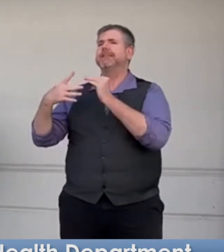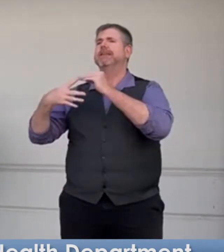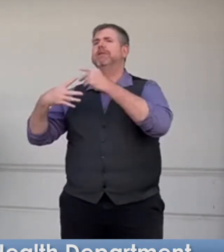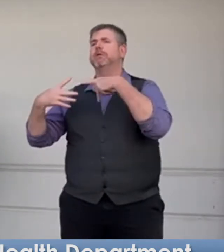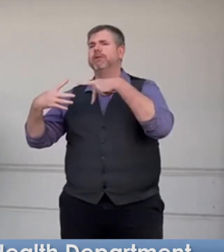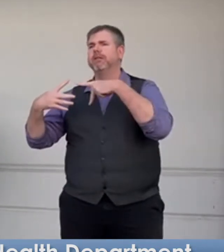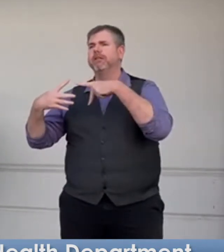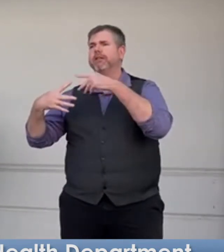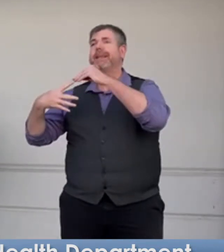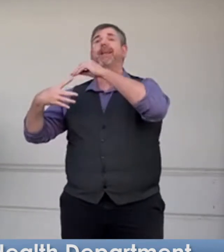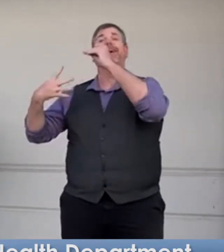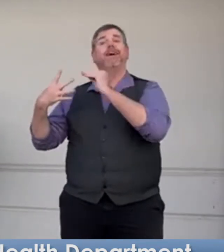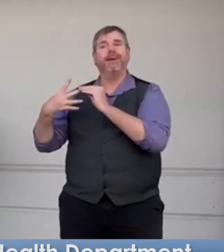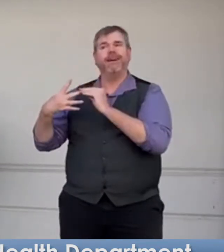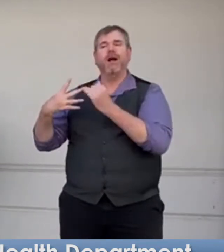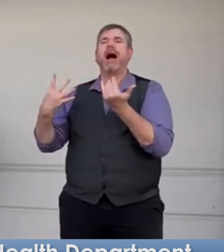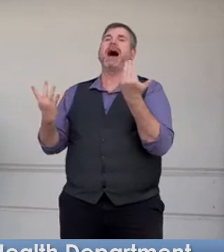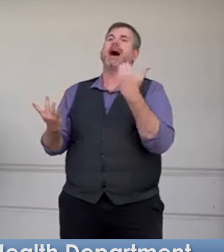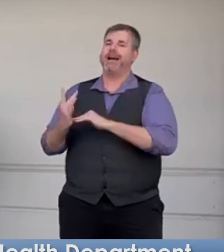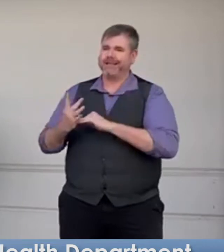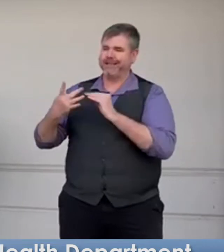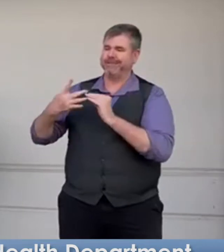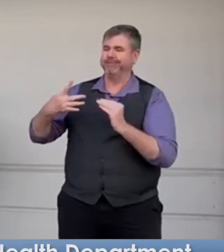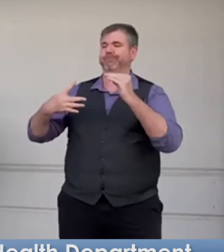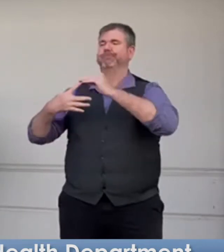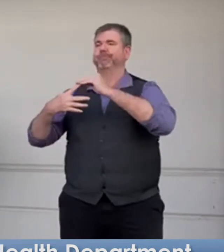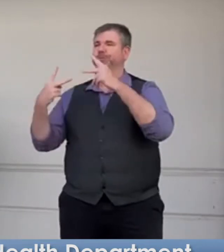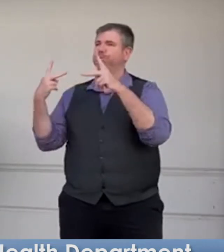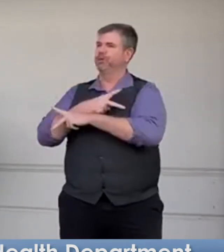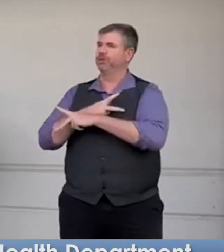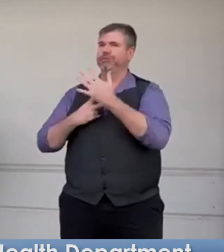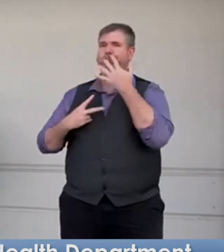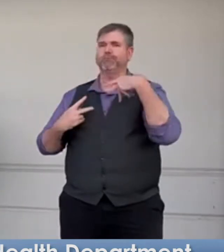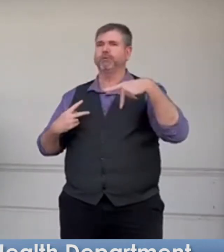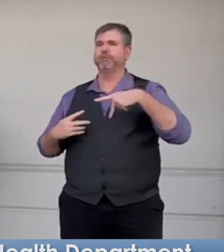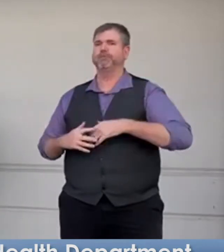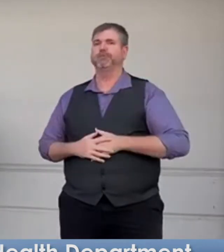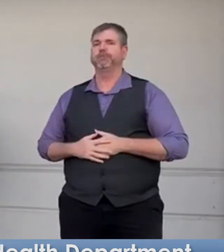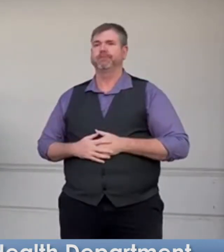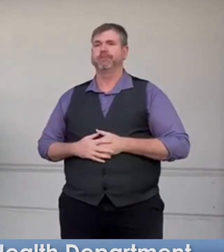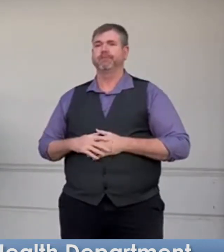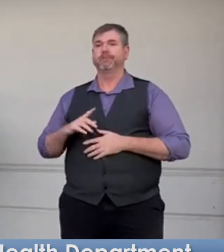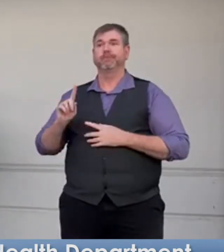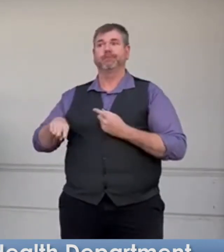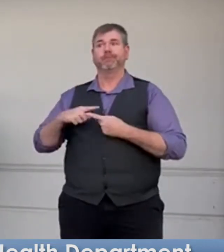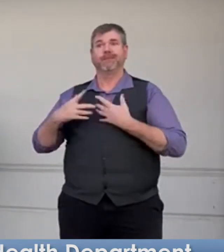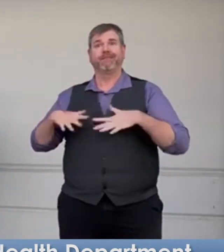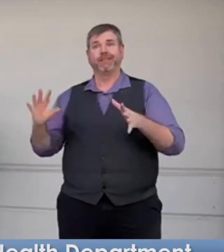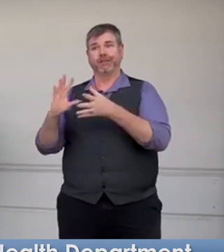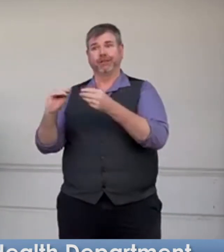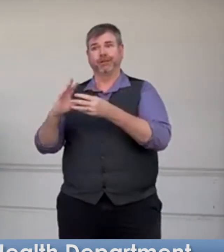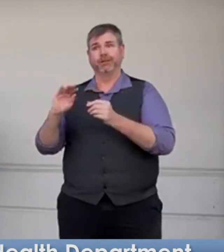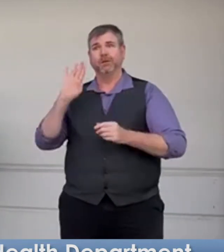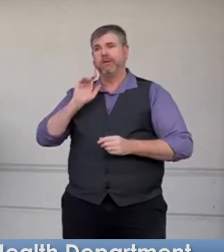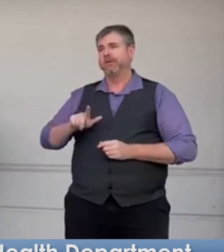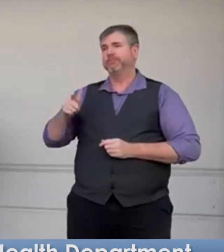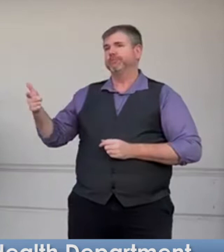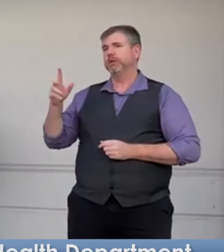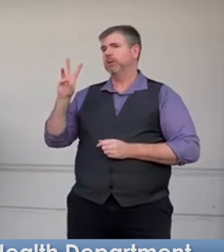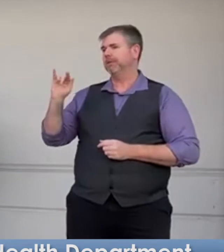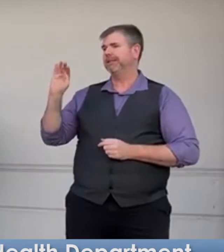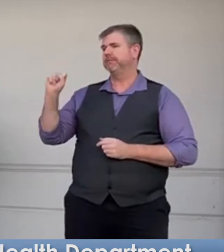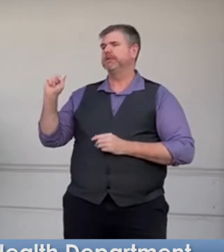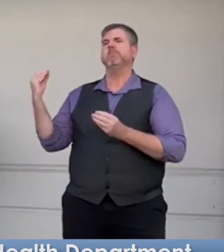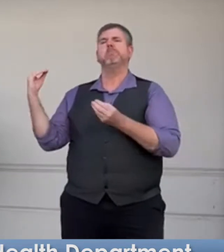Mr. Williams will go through a bit more about what this means. We've been here before and we're back there again. But I want to